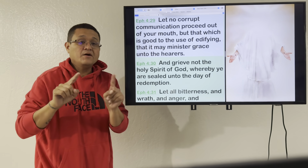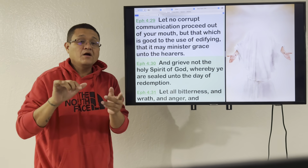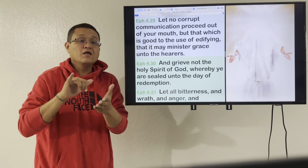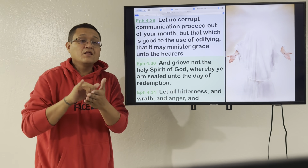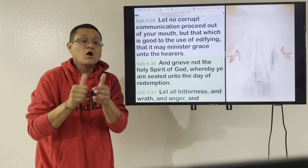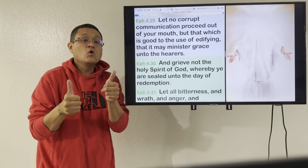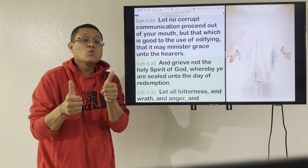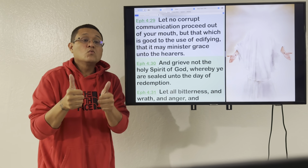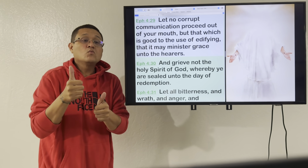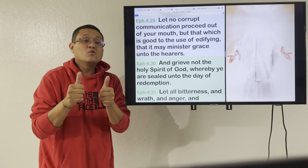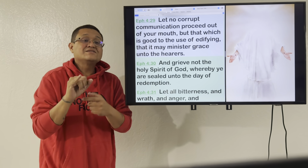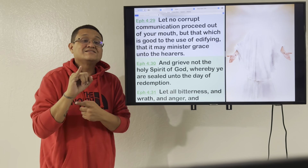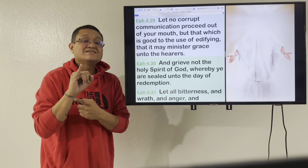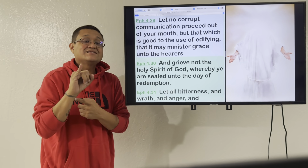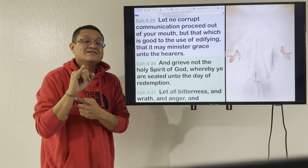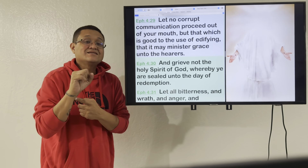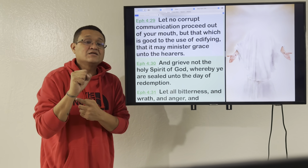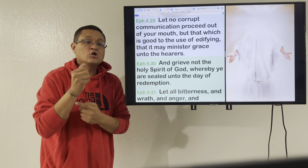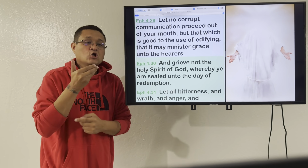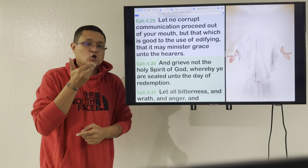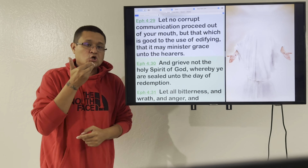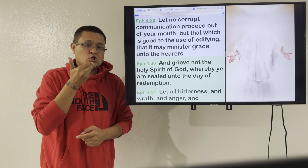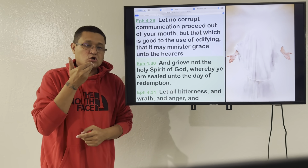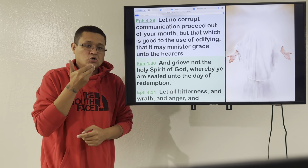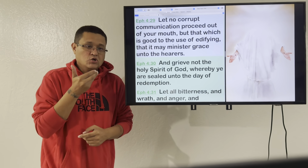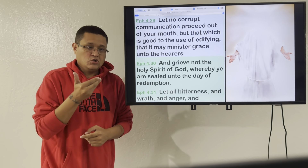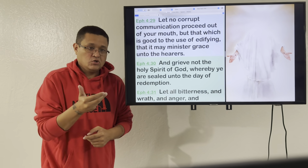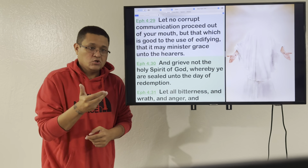Go back to Ephesians 4:29. But that which is good,